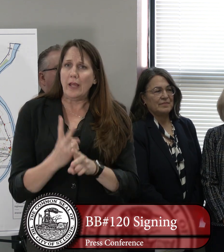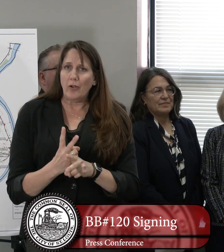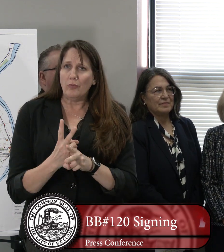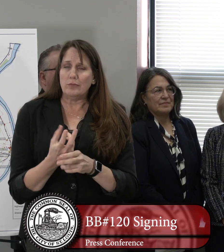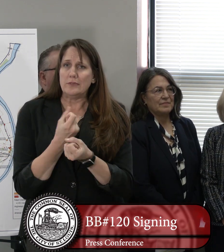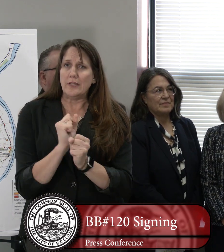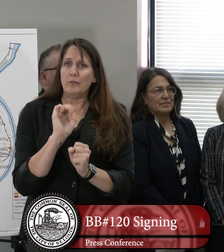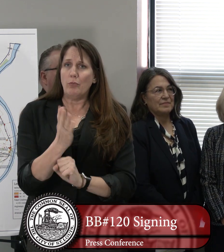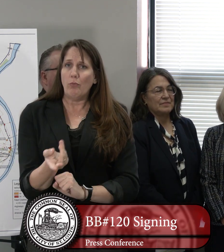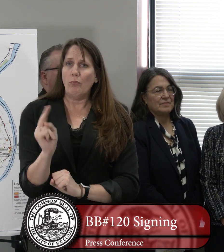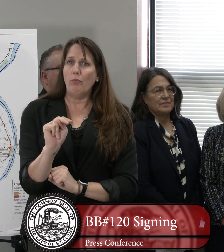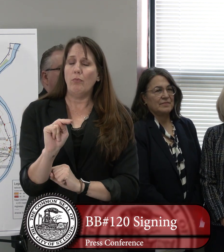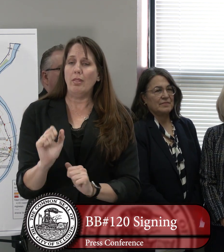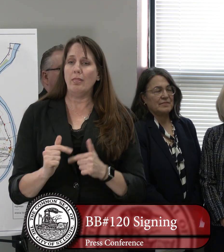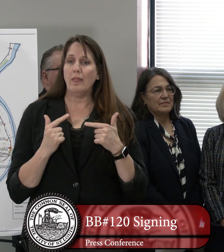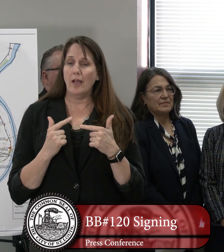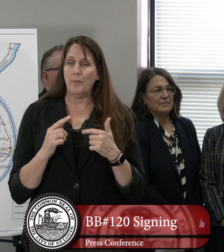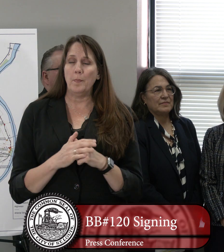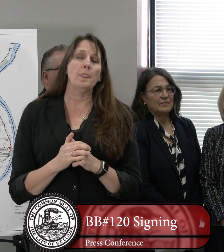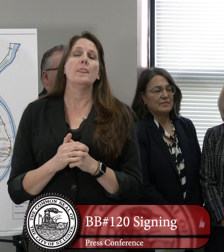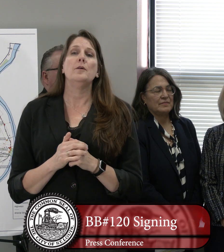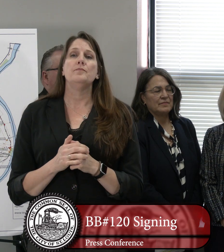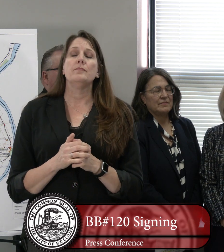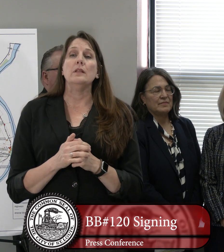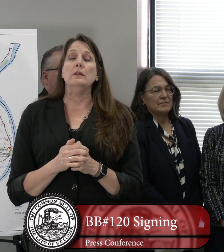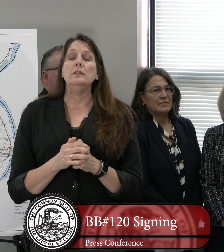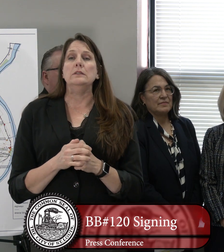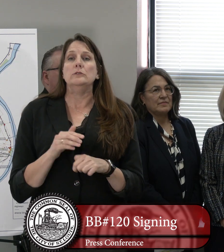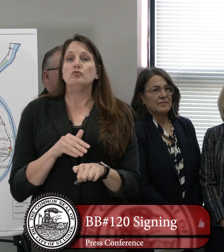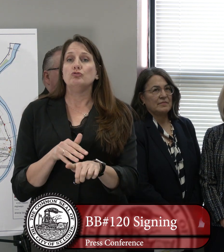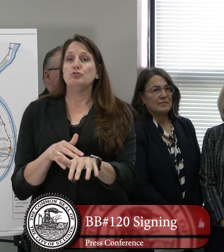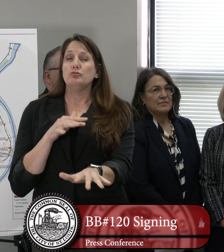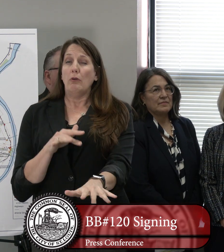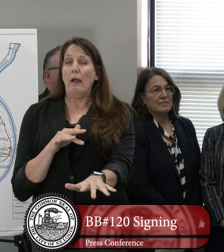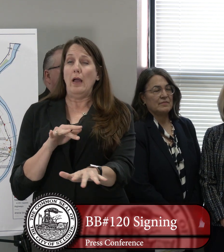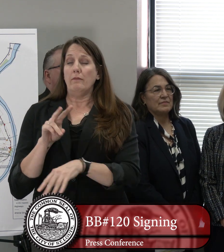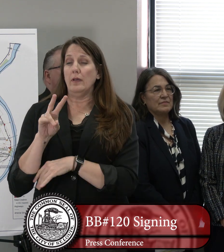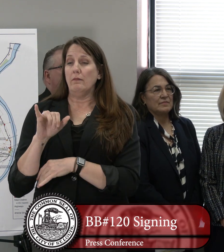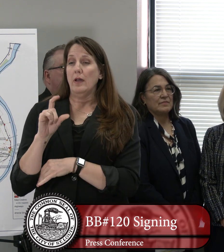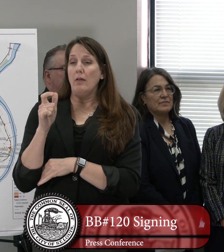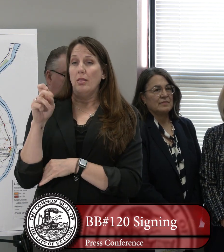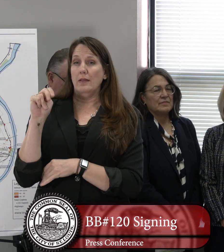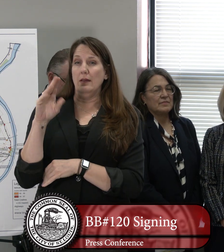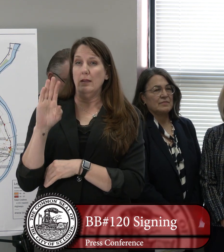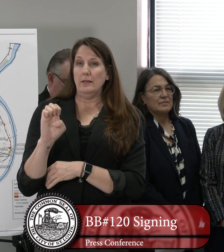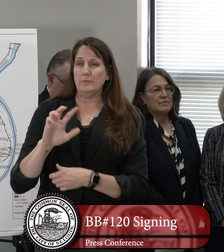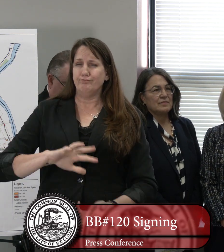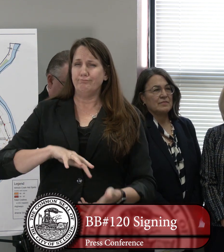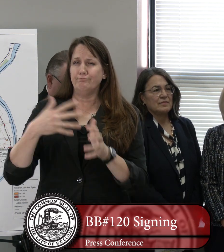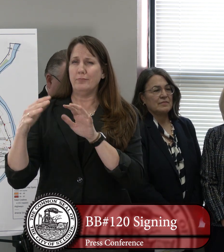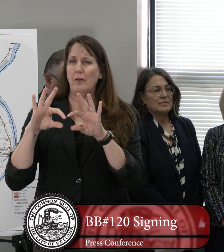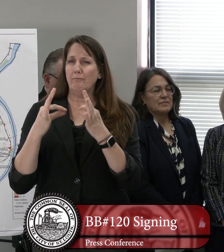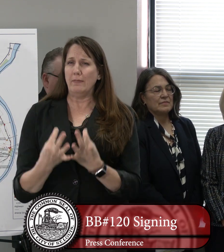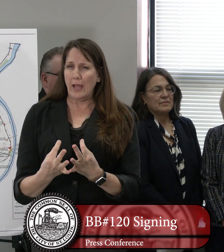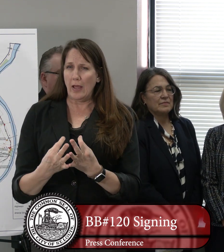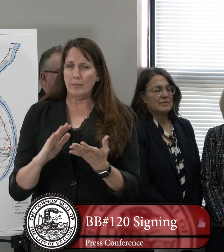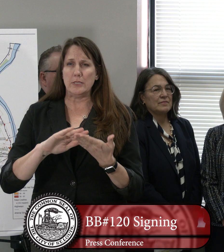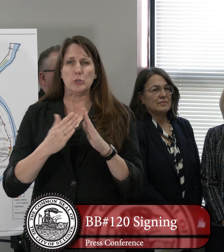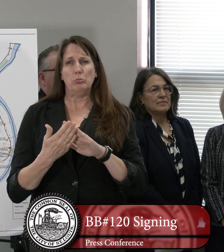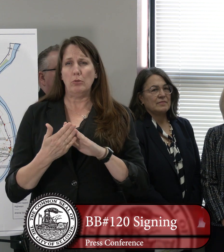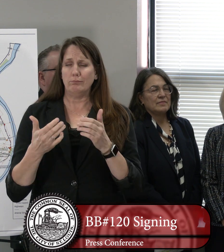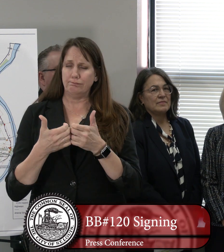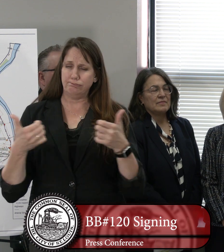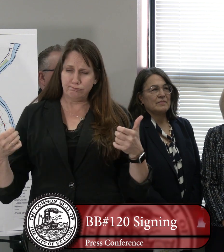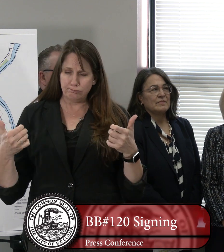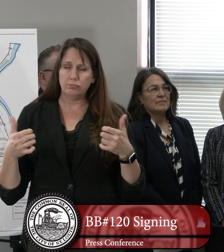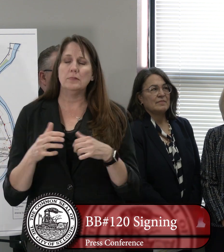violence, traffic violence tears families and communities apart. And to those who say that they feel scared on our